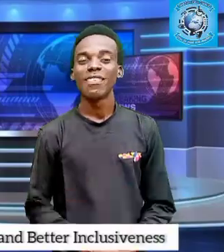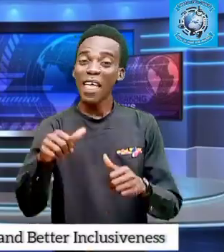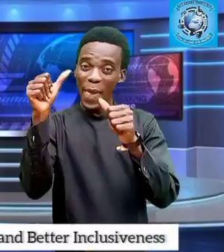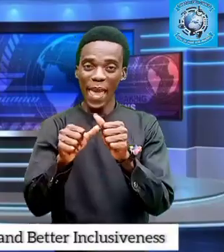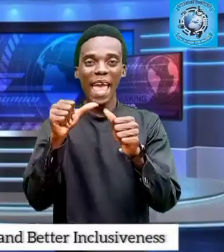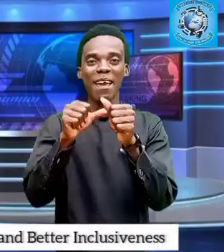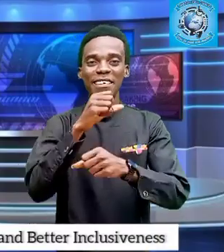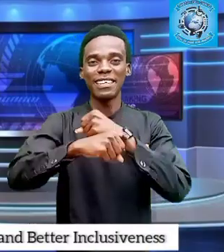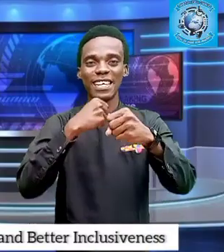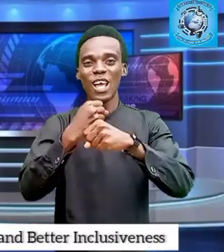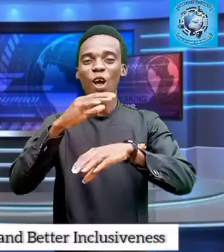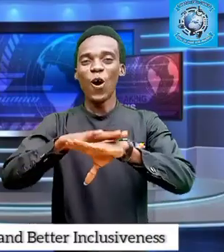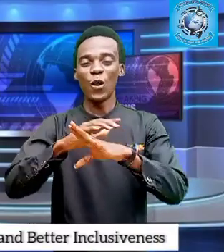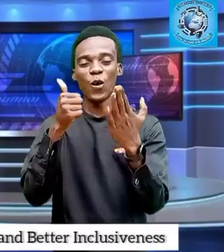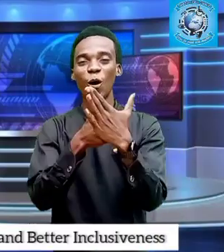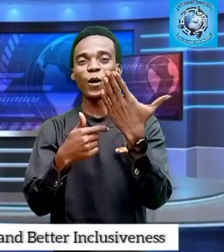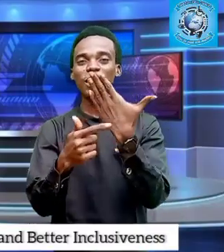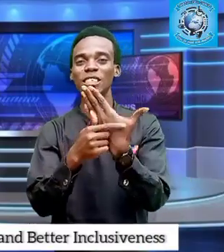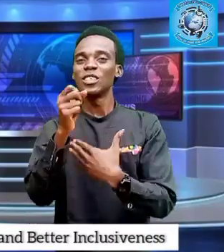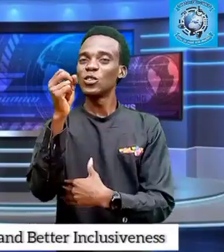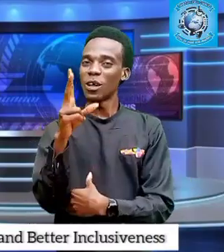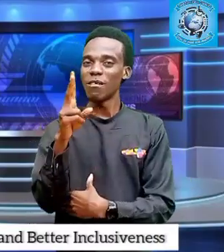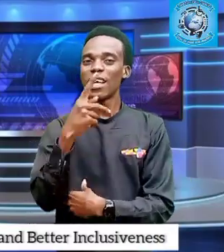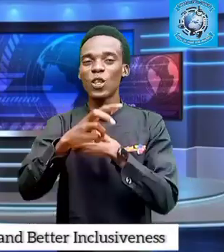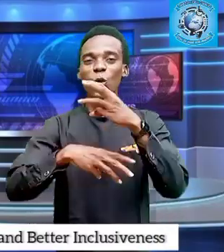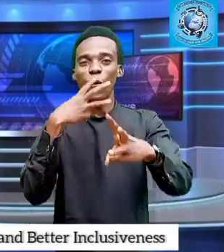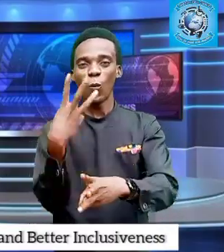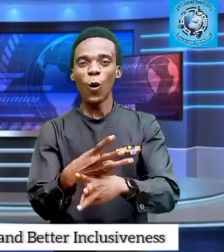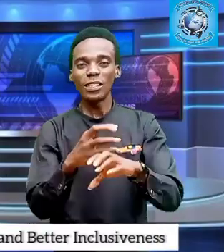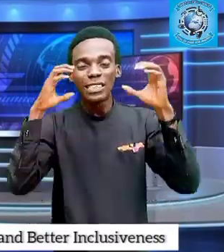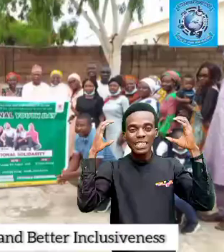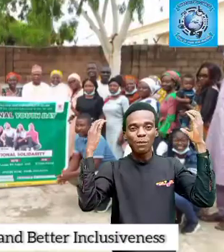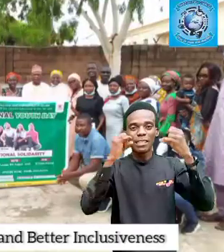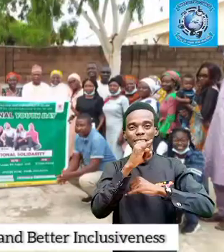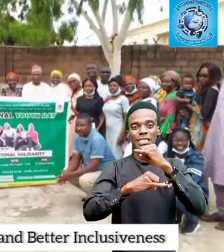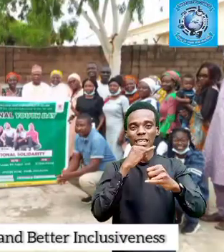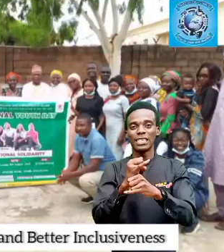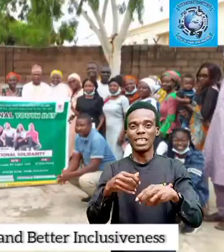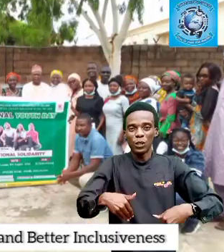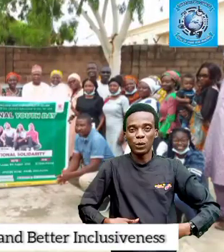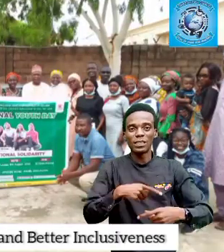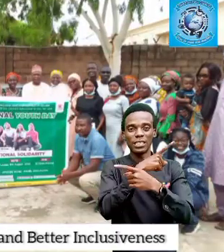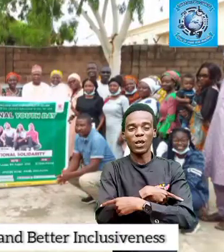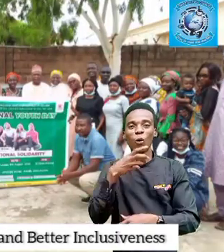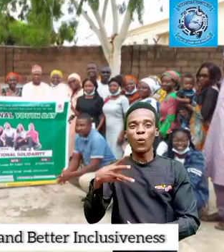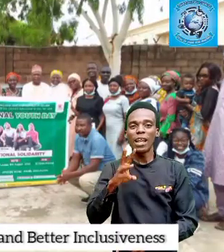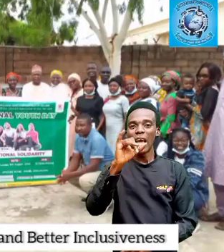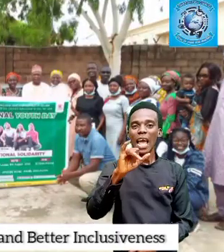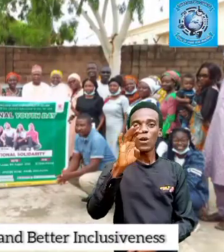Every year, on August 12th, the world commemorates the International Youth Day, while